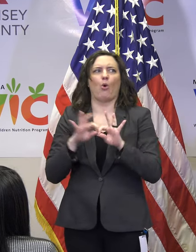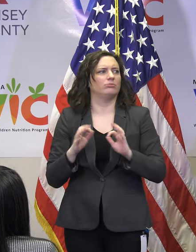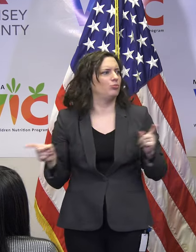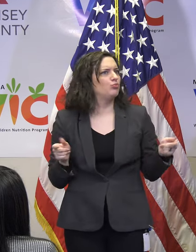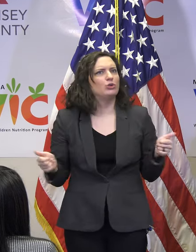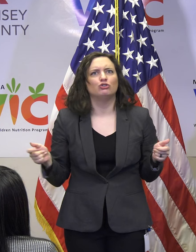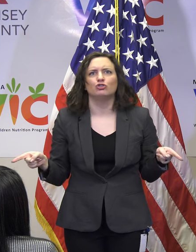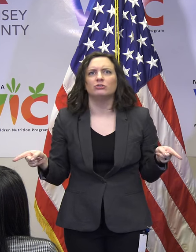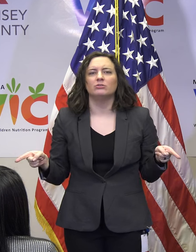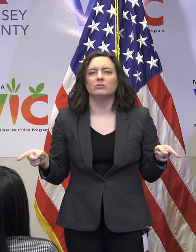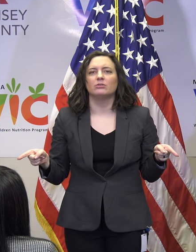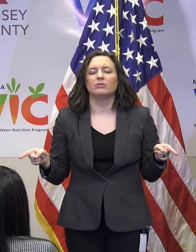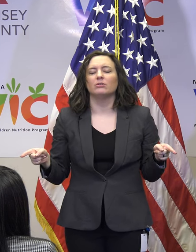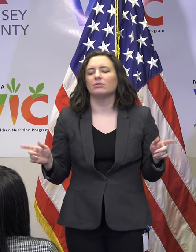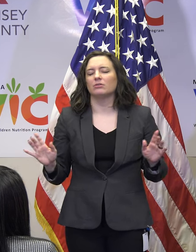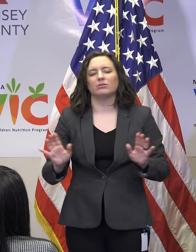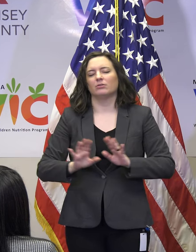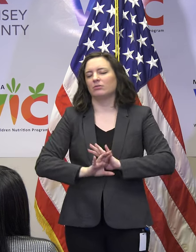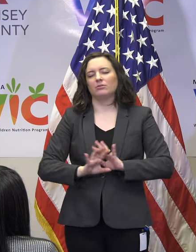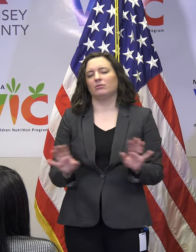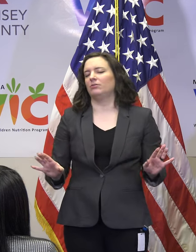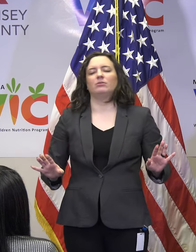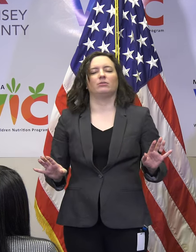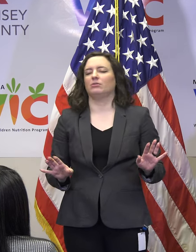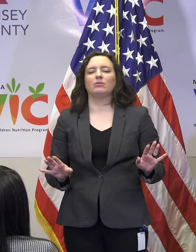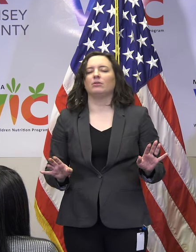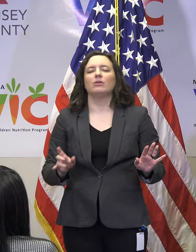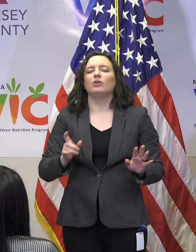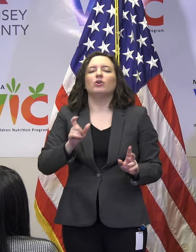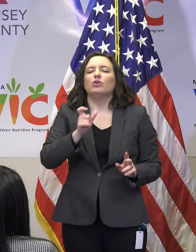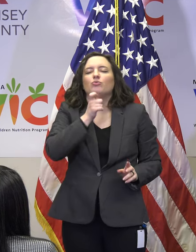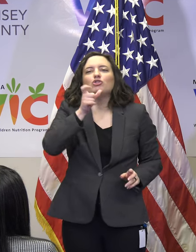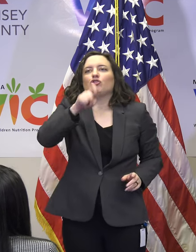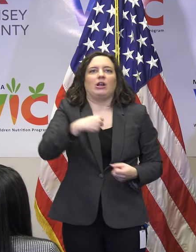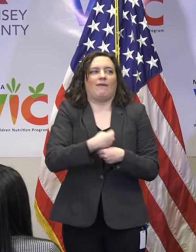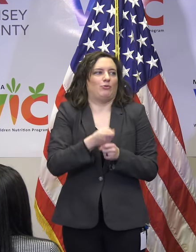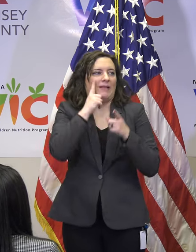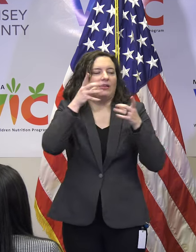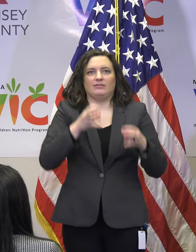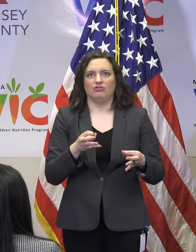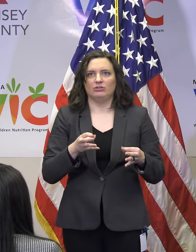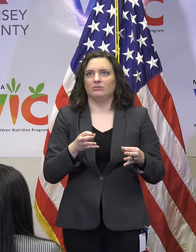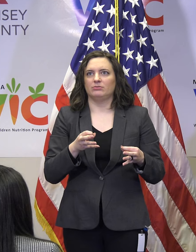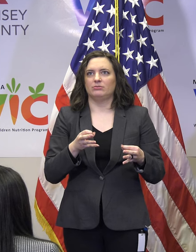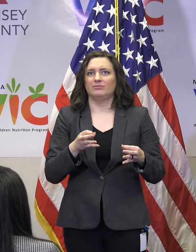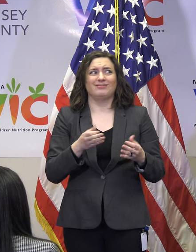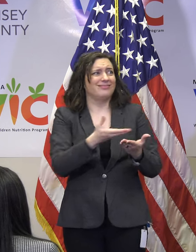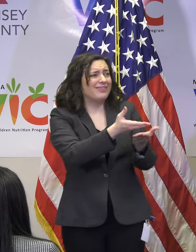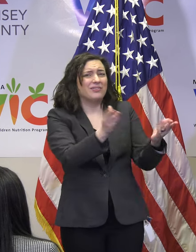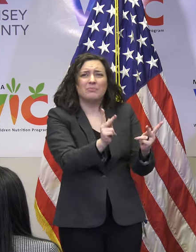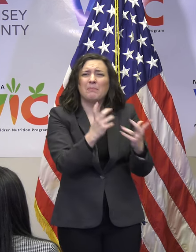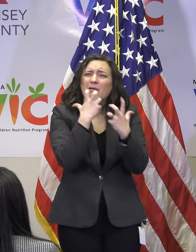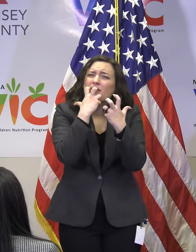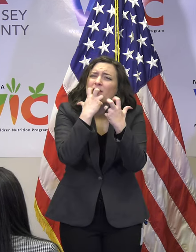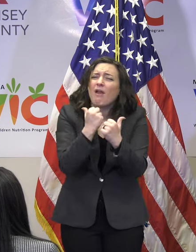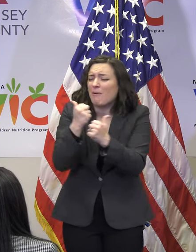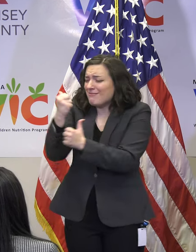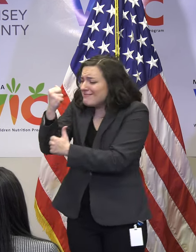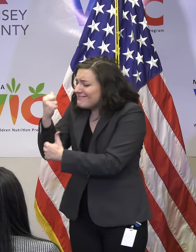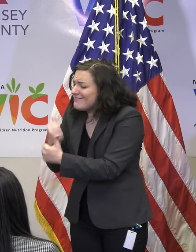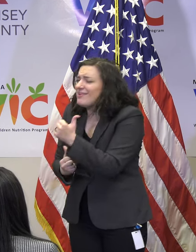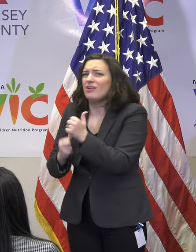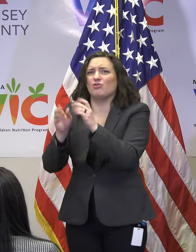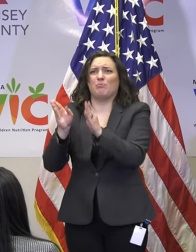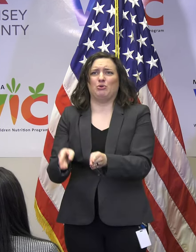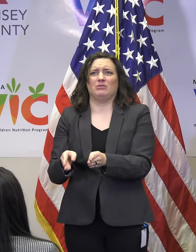These are decisions that nobody should have to make, much less the folks who care deeply about everybody that they serve. So the idea here is for Congress